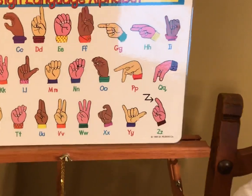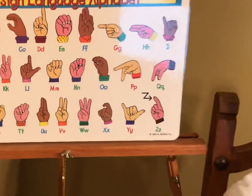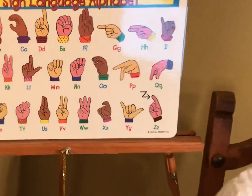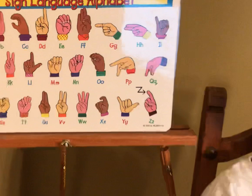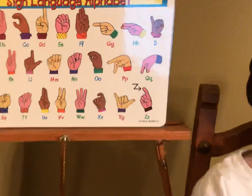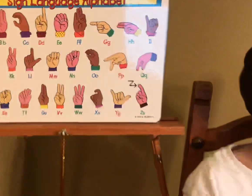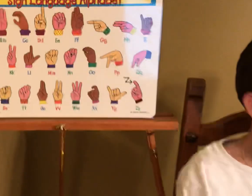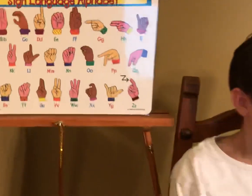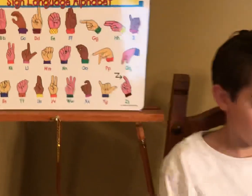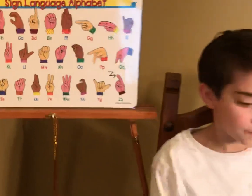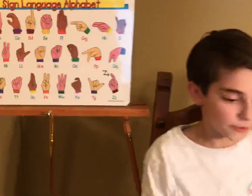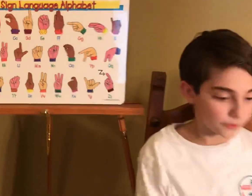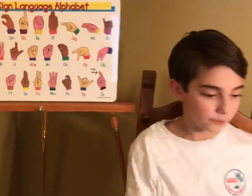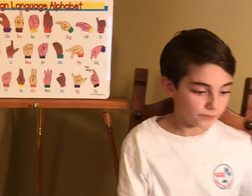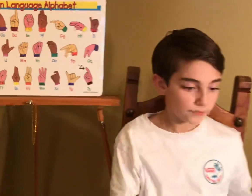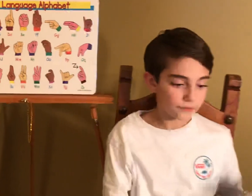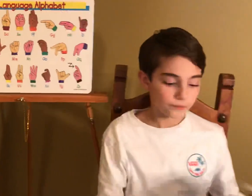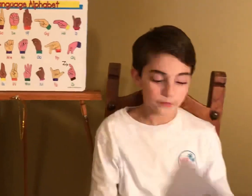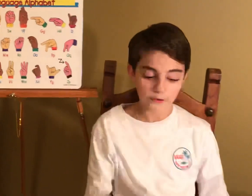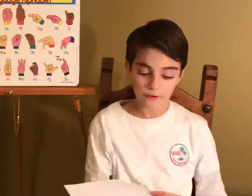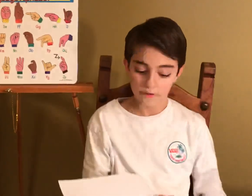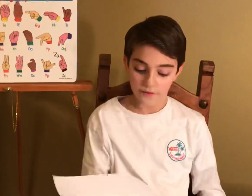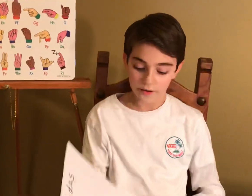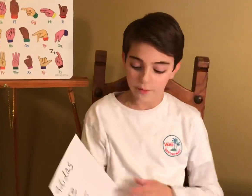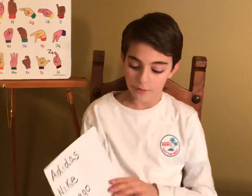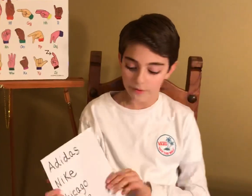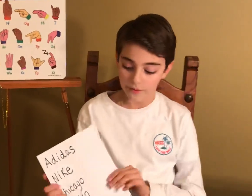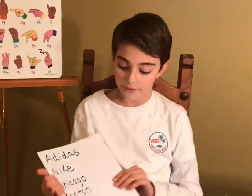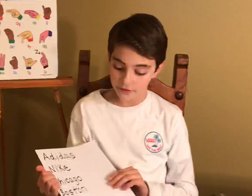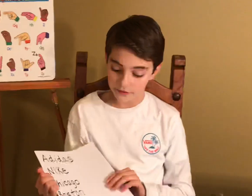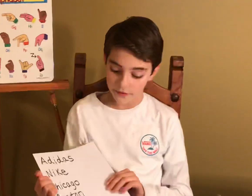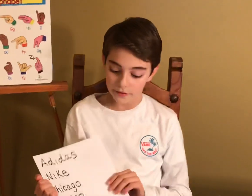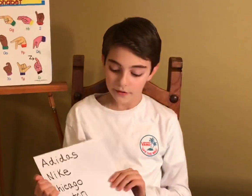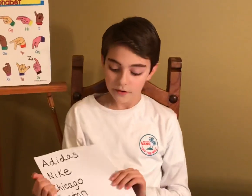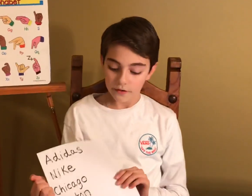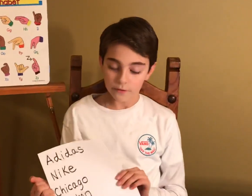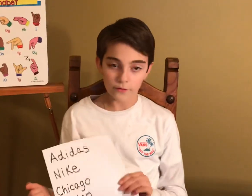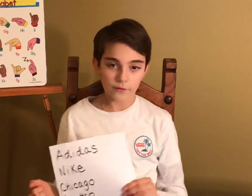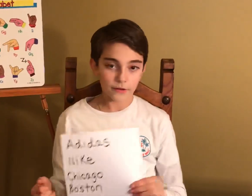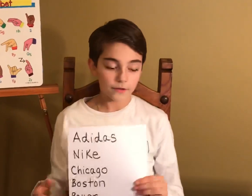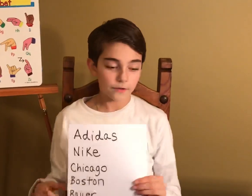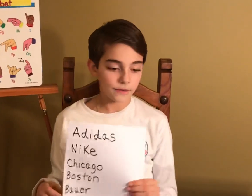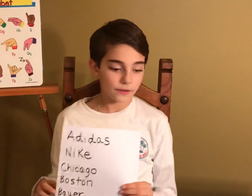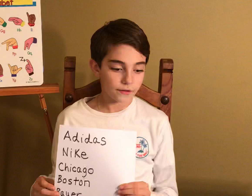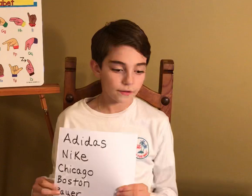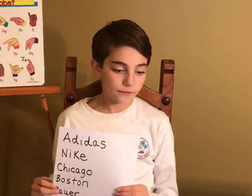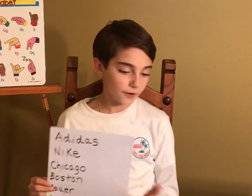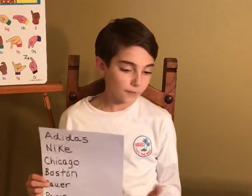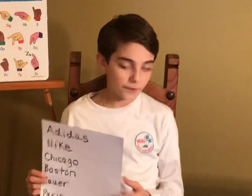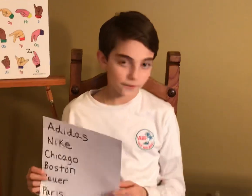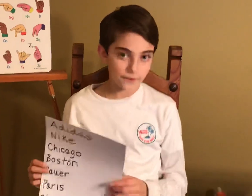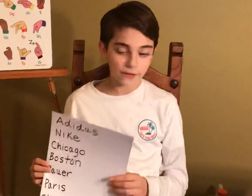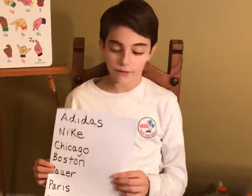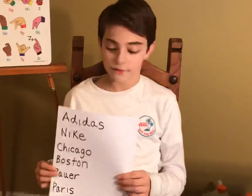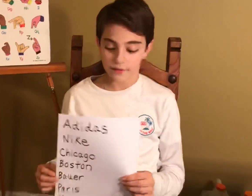Okay, let's practice some other words. So there are a couple brands on here, 3 cities, and Starbucks, because